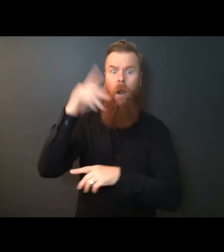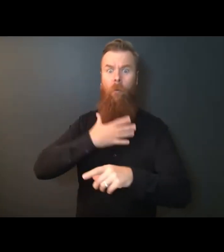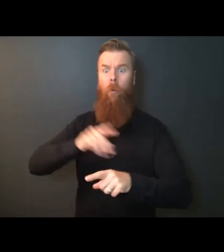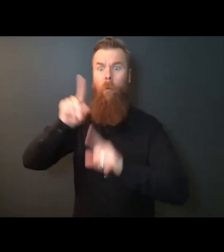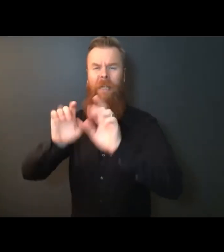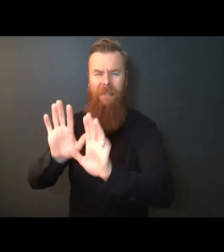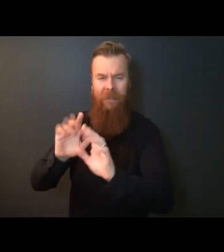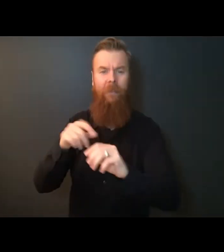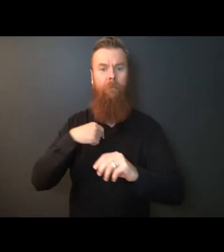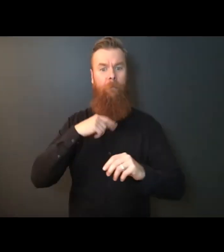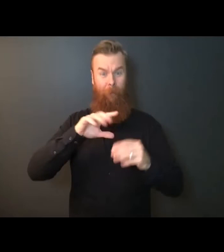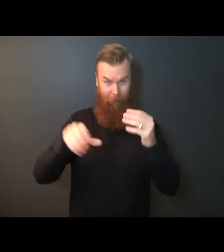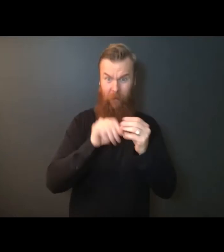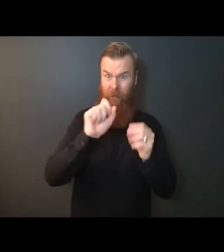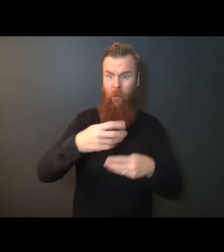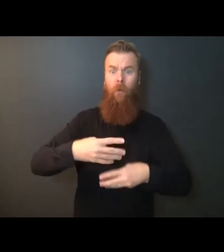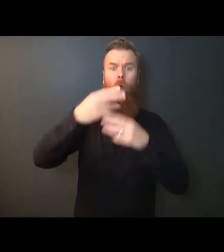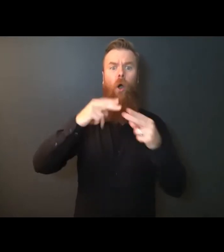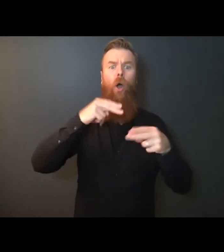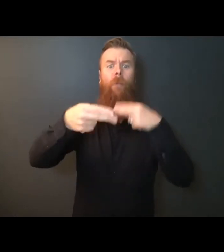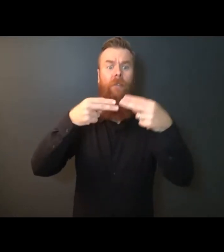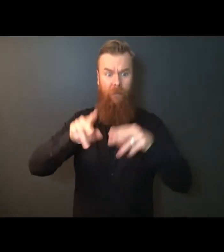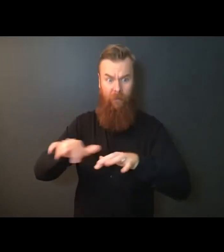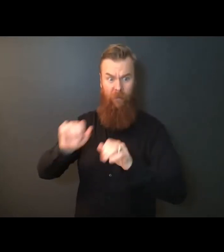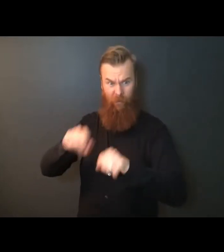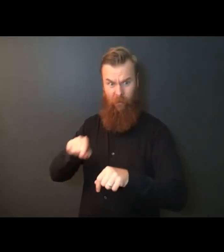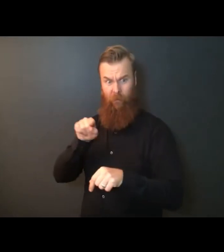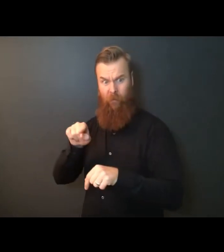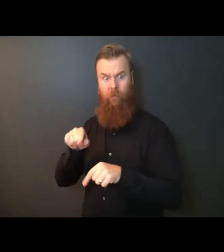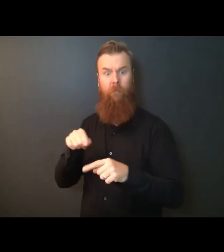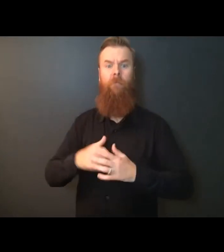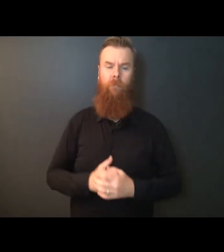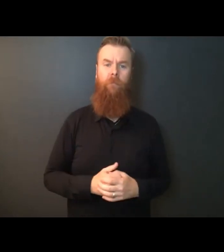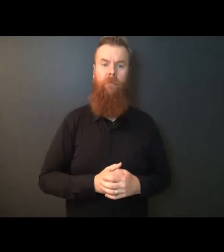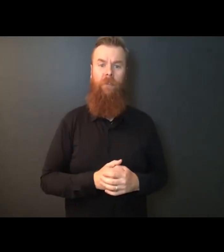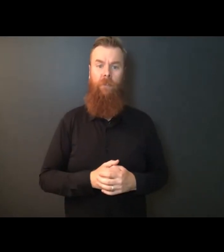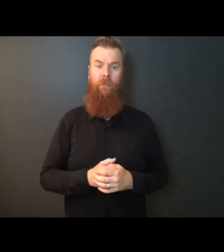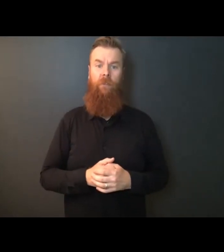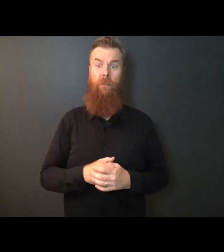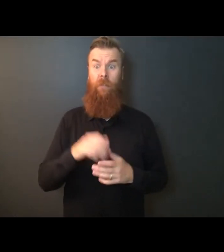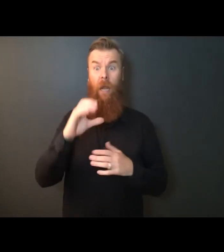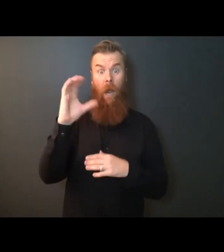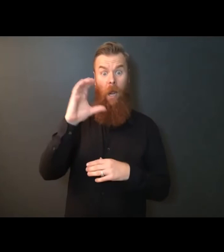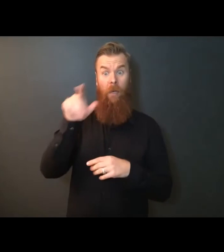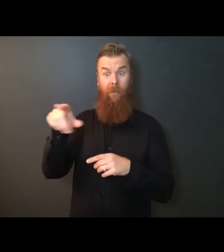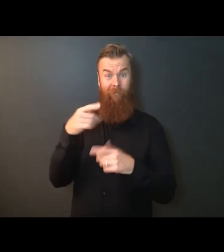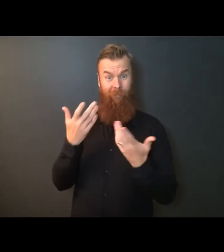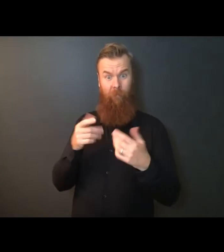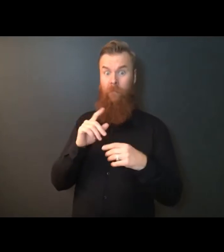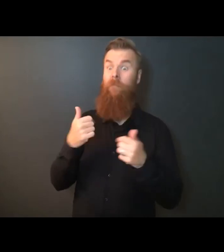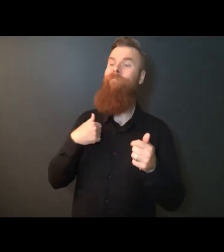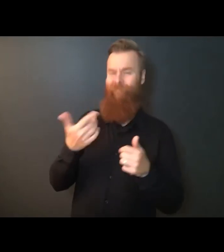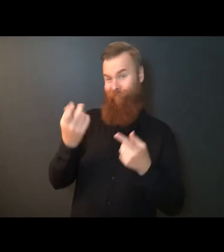Yeah, I was going to say to reinforce your point, Nafisa, which is absolutely right. I think again